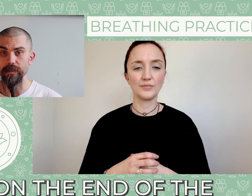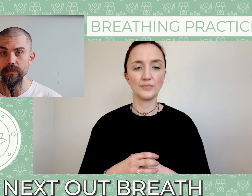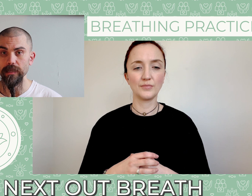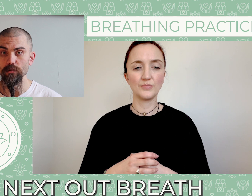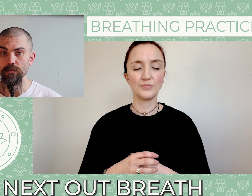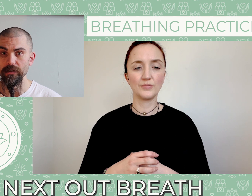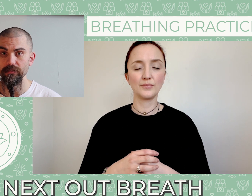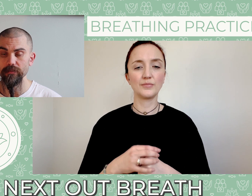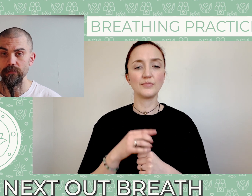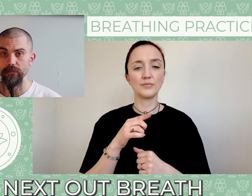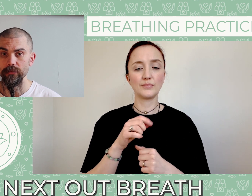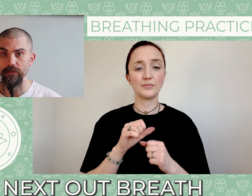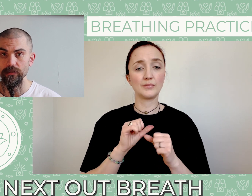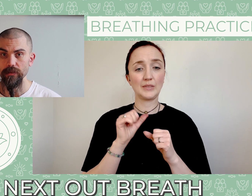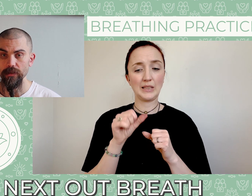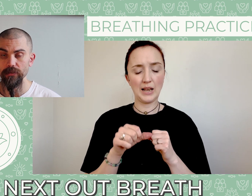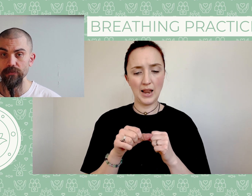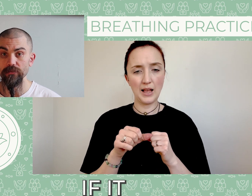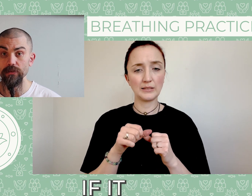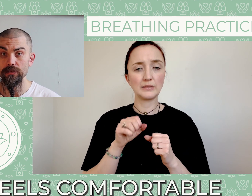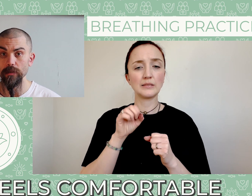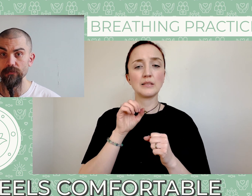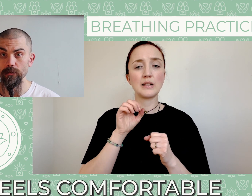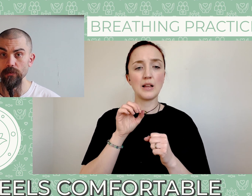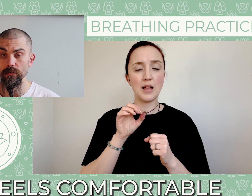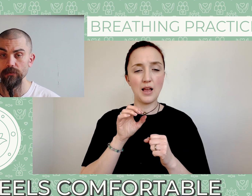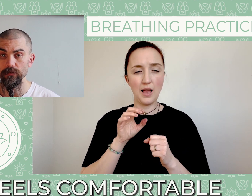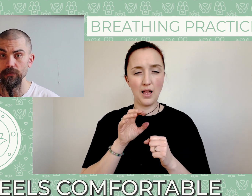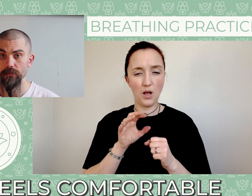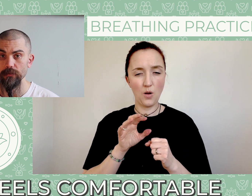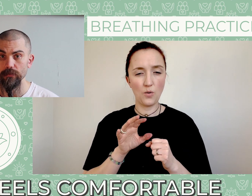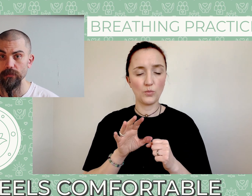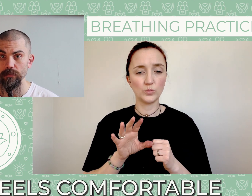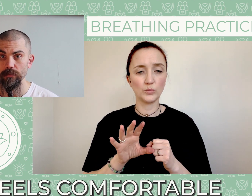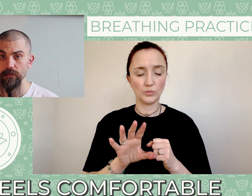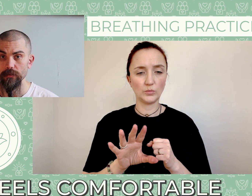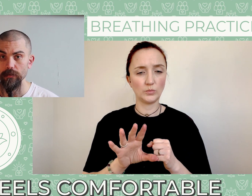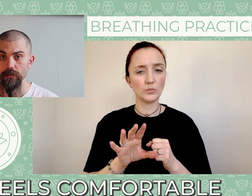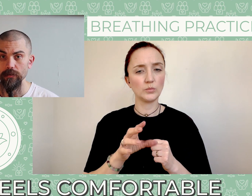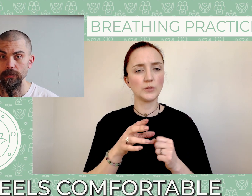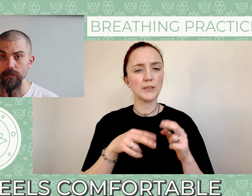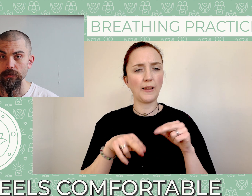At the end of the next out breath, if it feels comfortable,